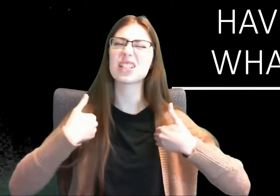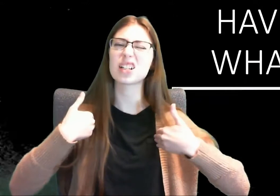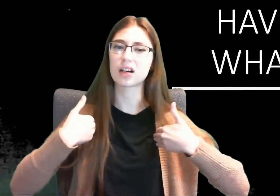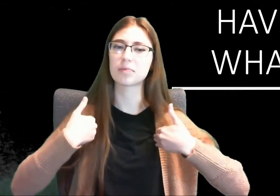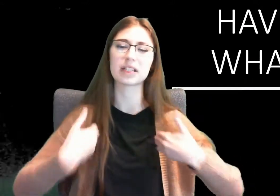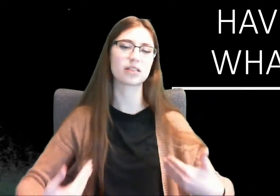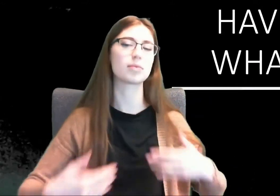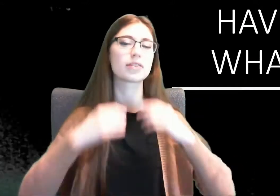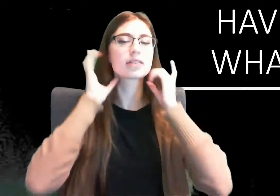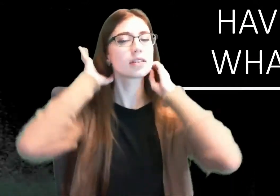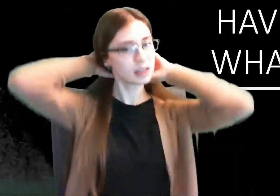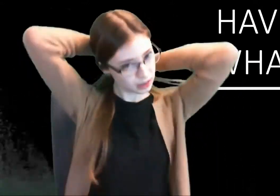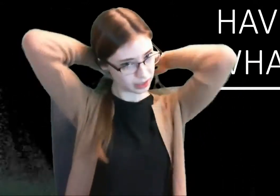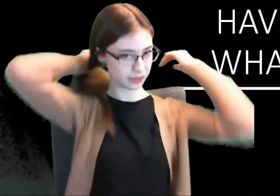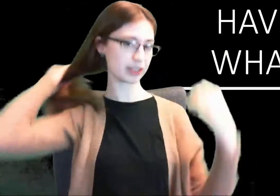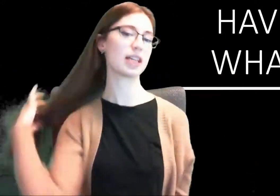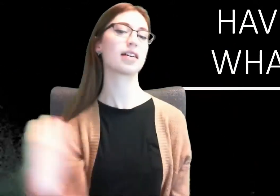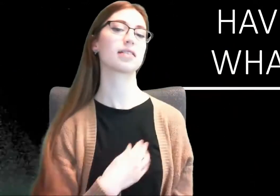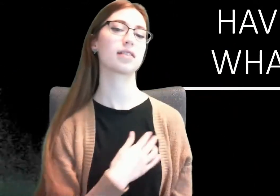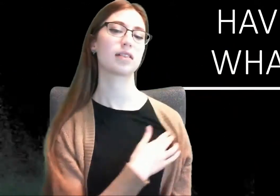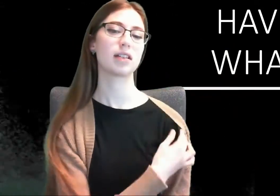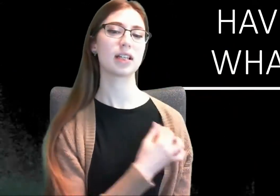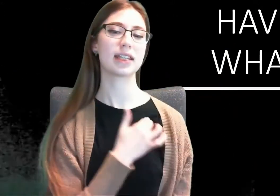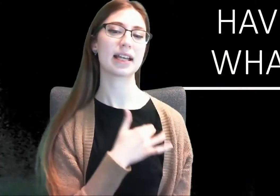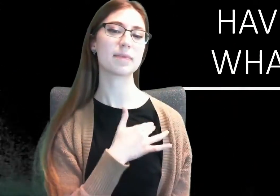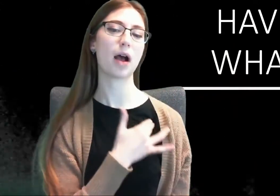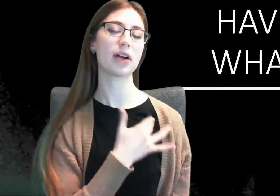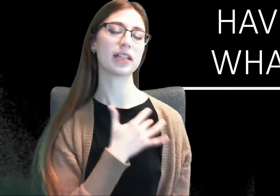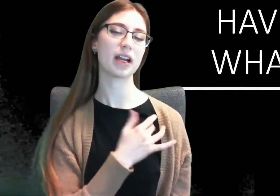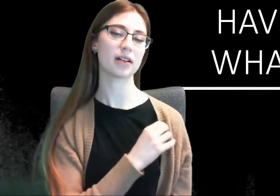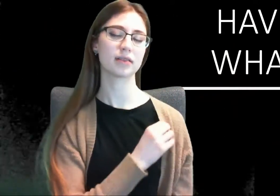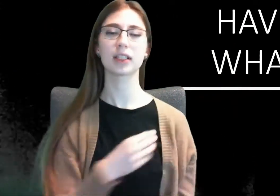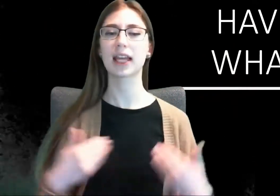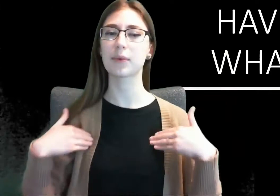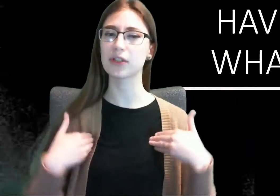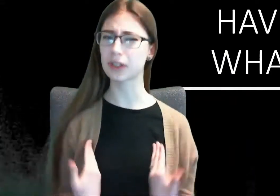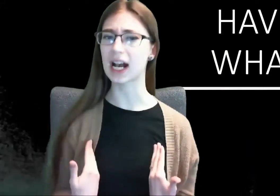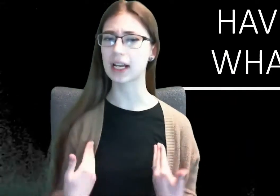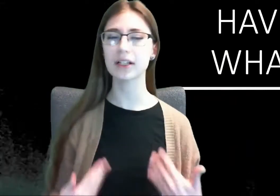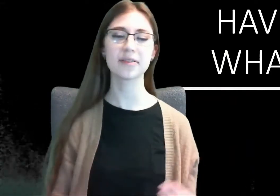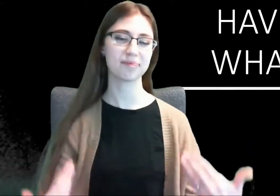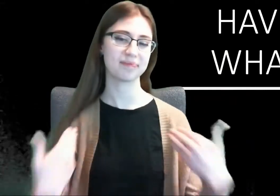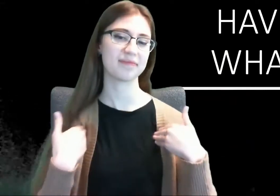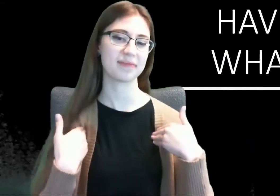your armpits almost. You know, just that spot right there. Like we do for tired. Have.